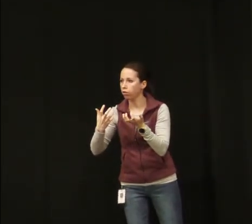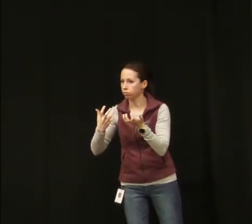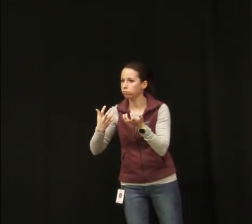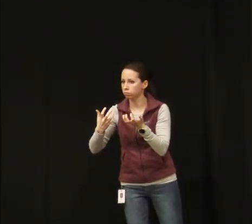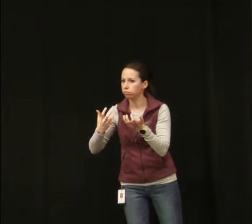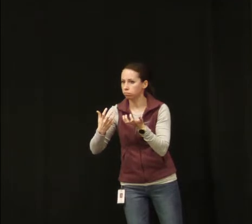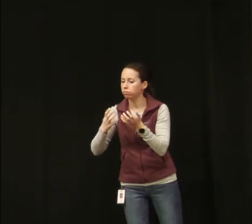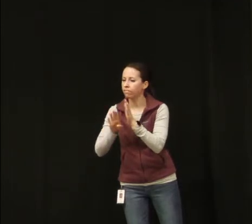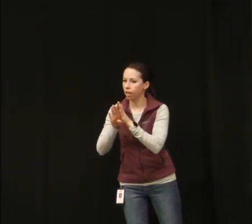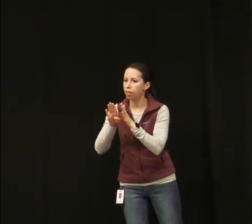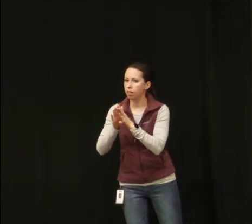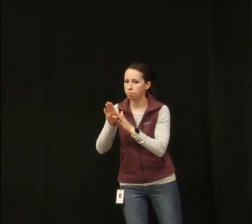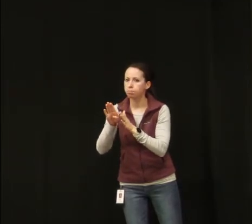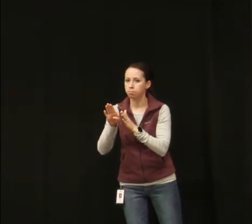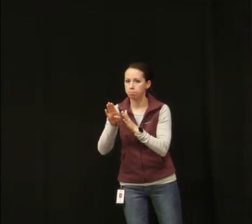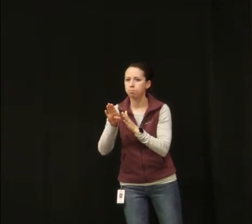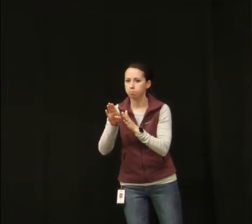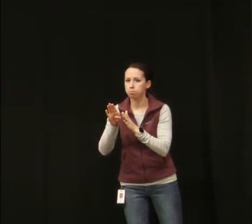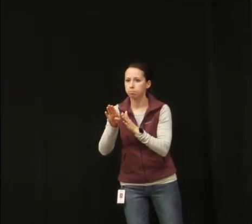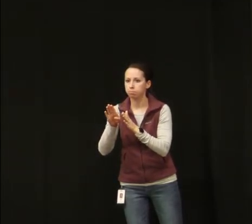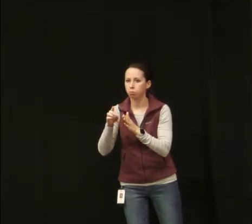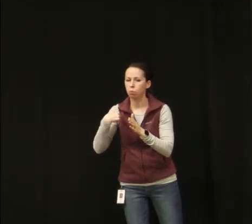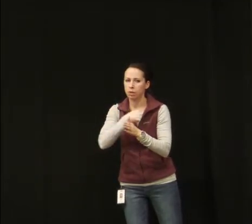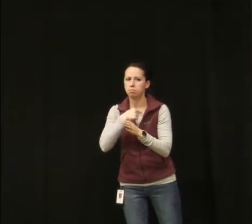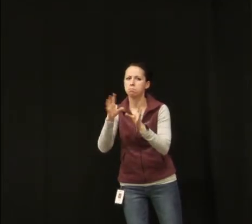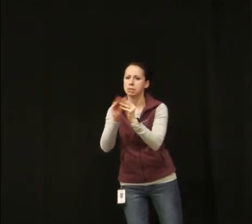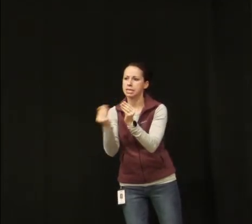different, let's get back together and